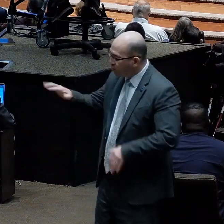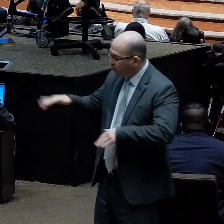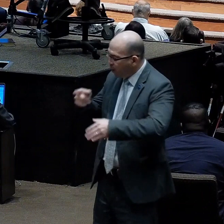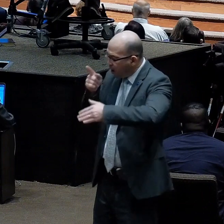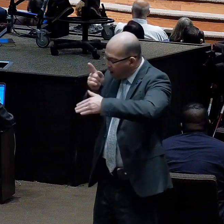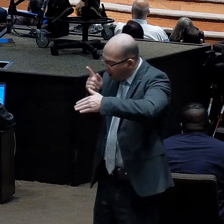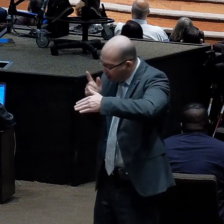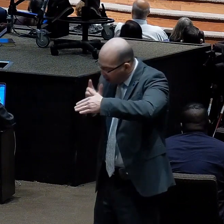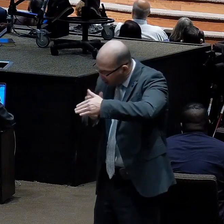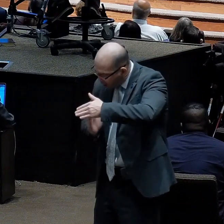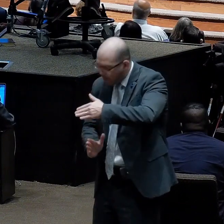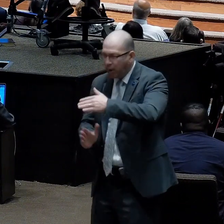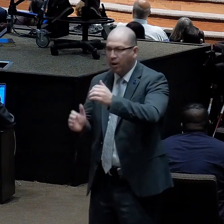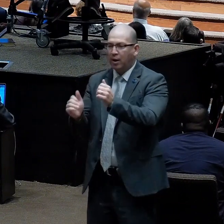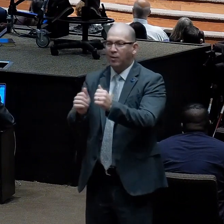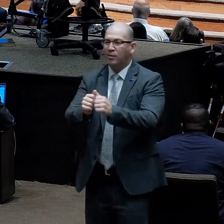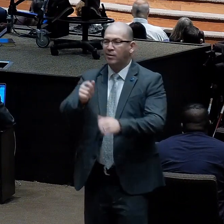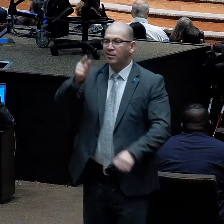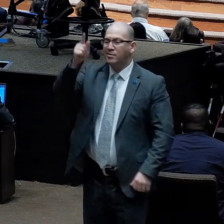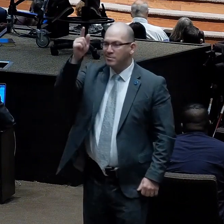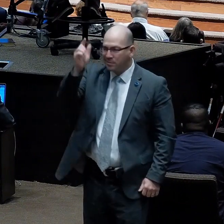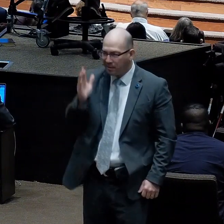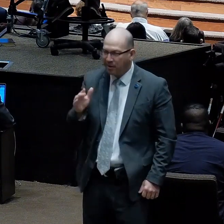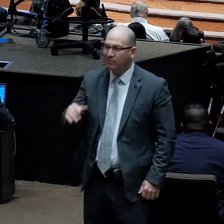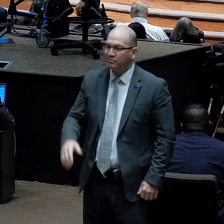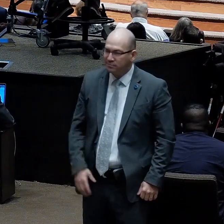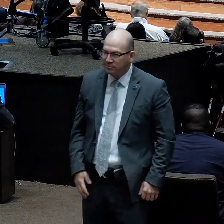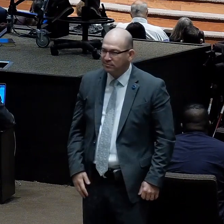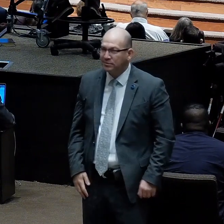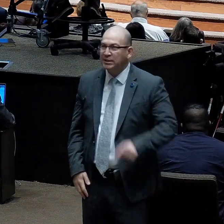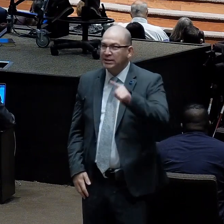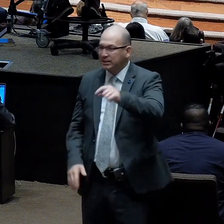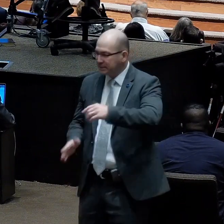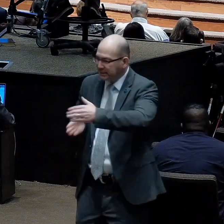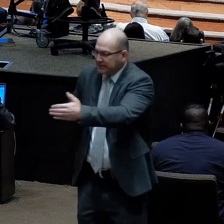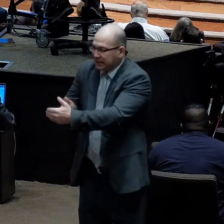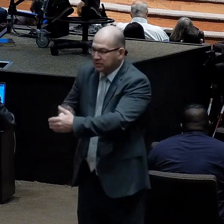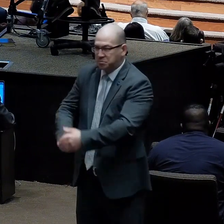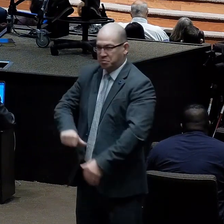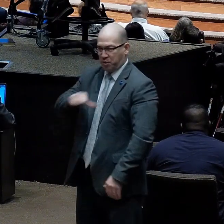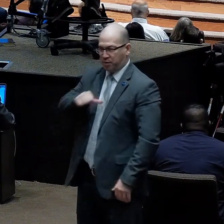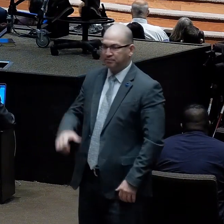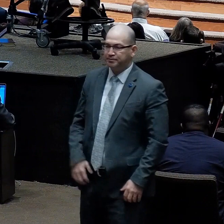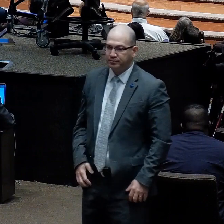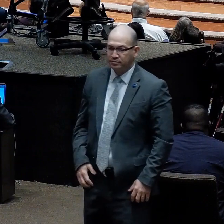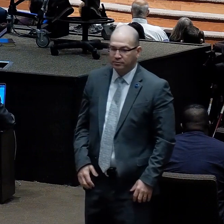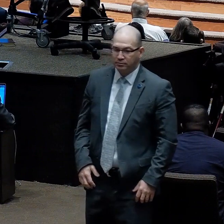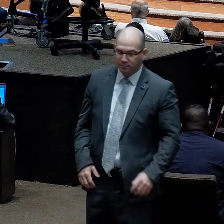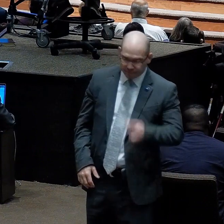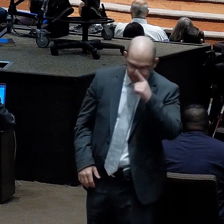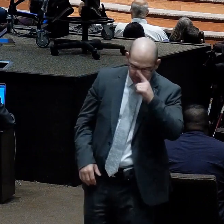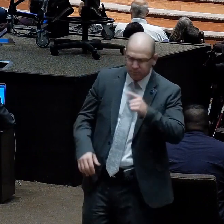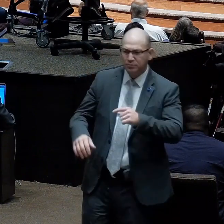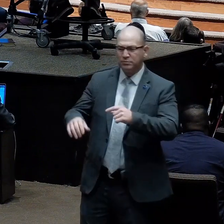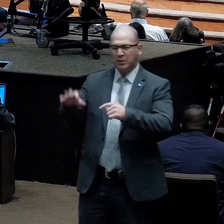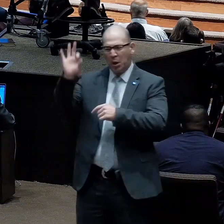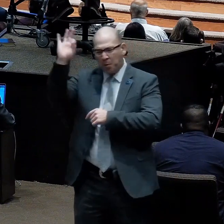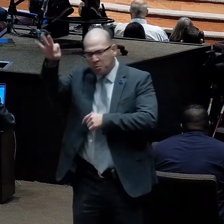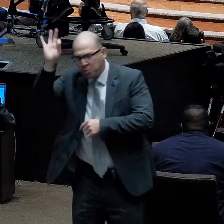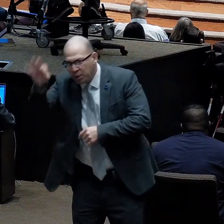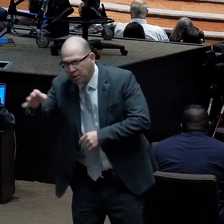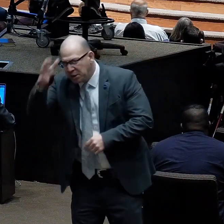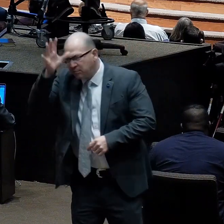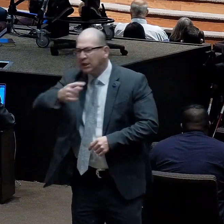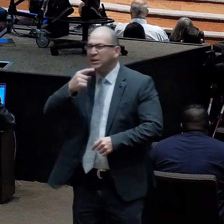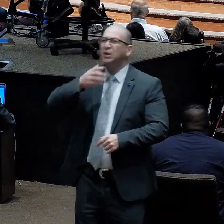He resisteth the proud, and giveth grace to the humble. There was a very strong sermon preached, and there was a man that came to the altar, and he was crying out, Lord,